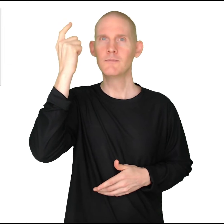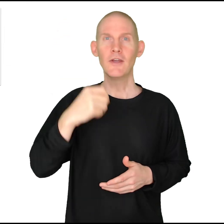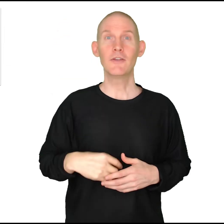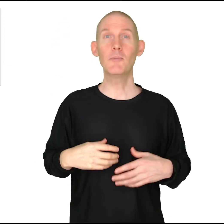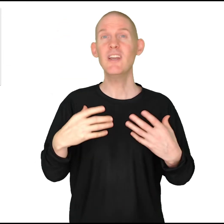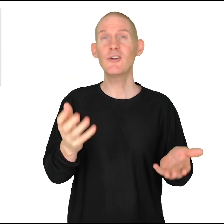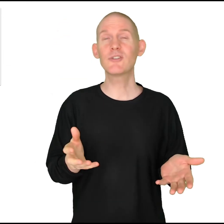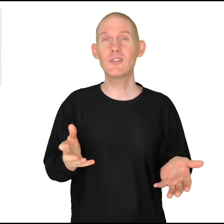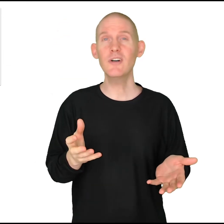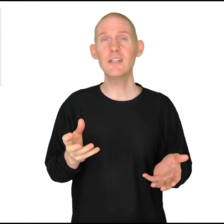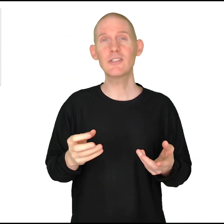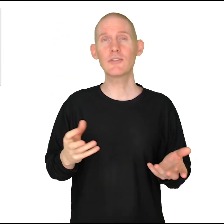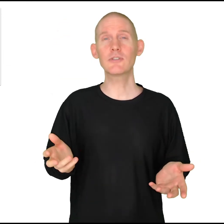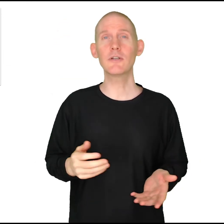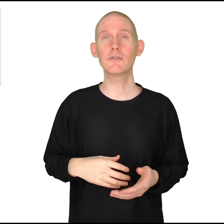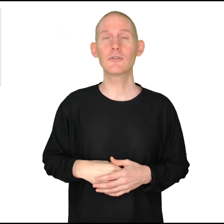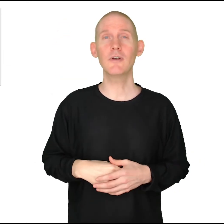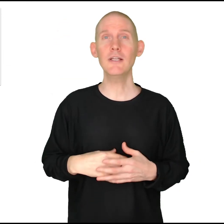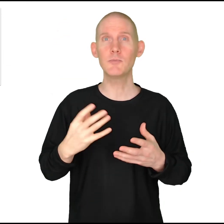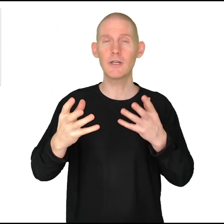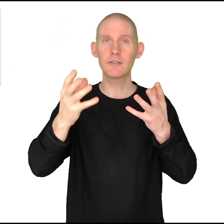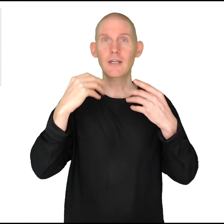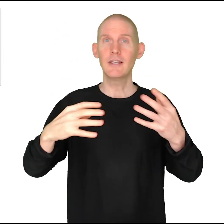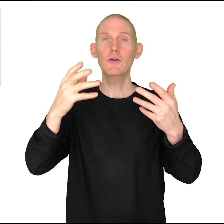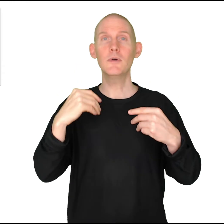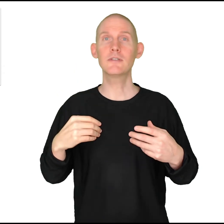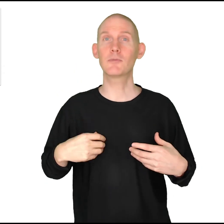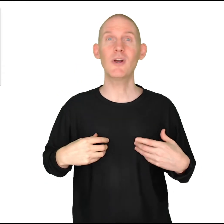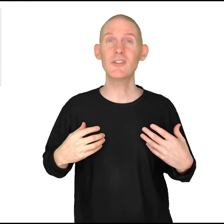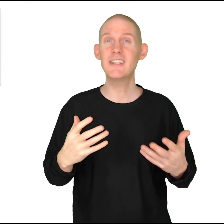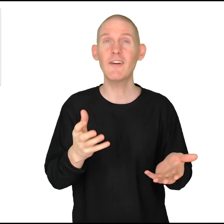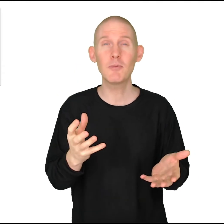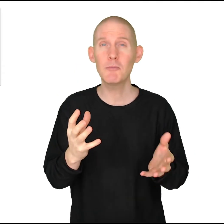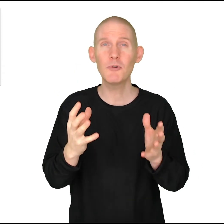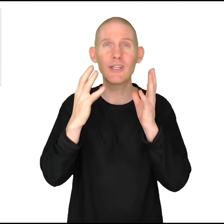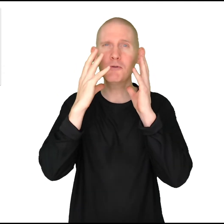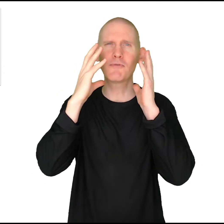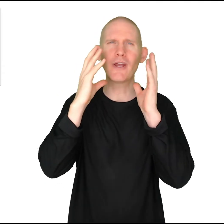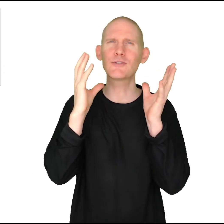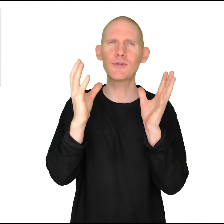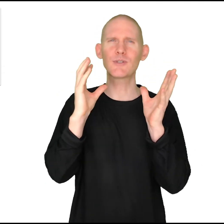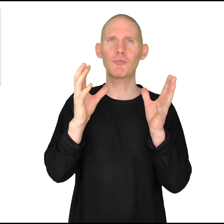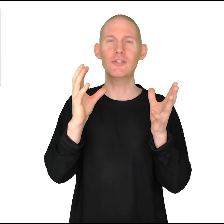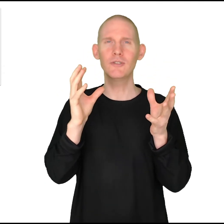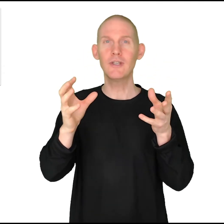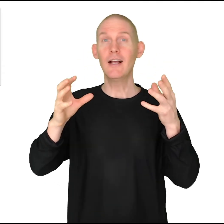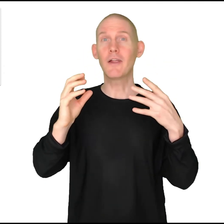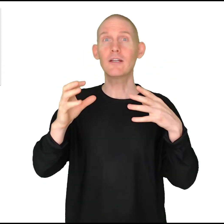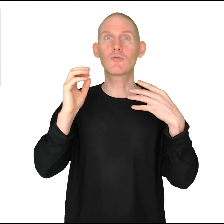You'll be understood. It just looks a little strange because humans, especially deaf people, they use facial expressions like